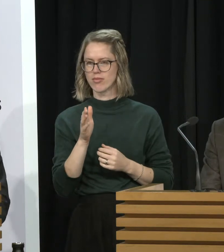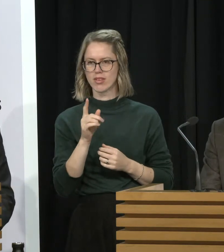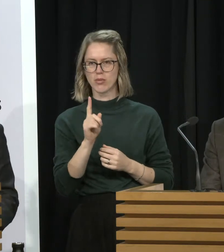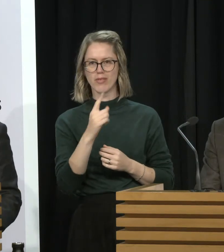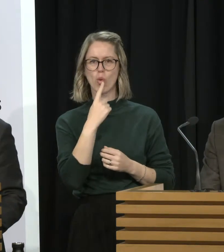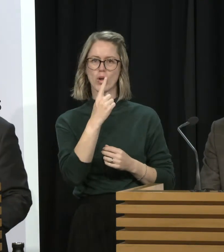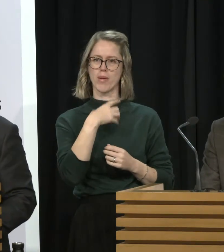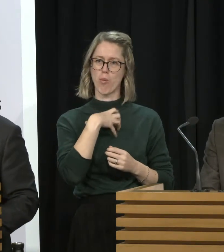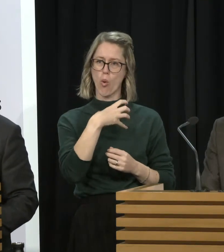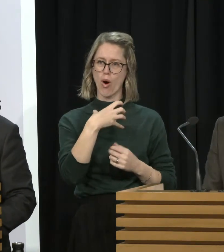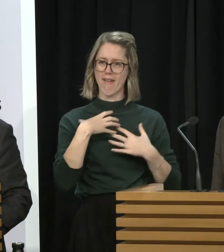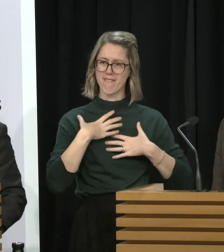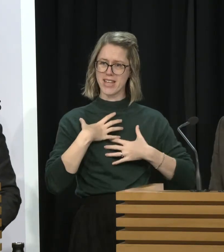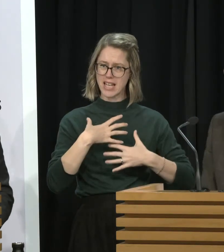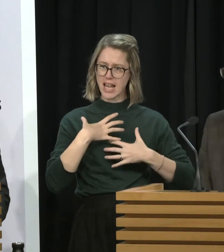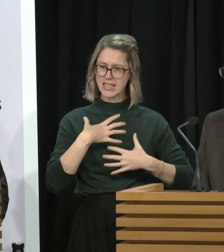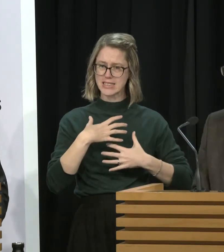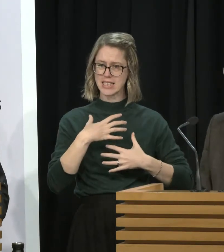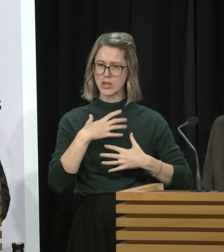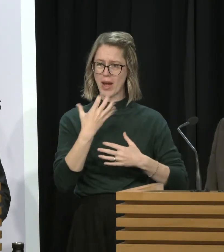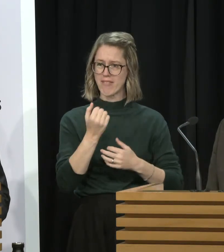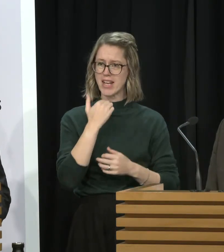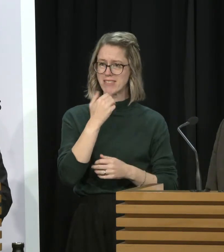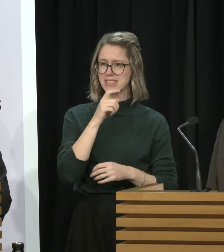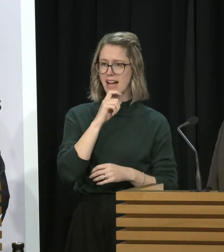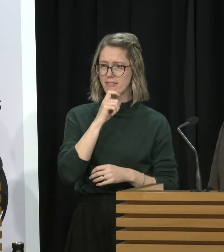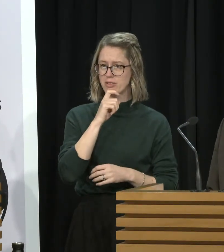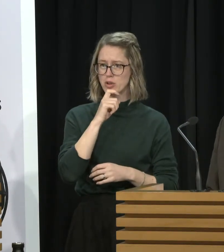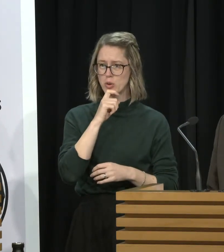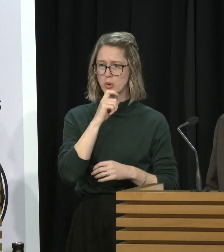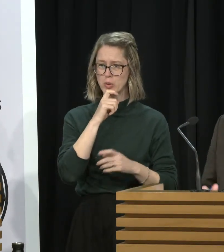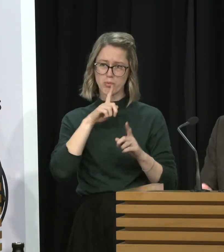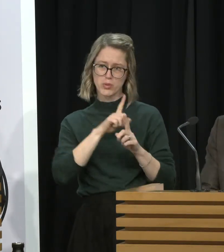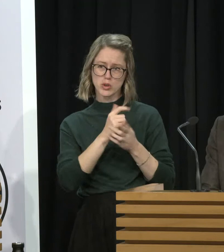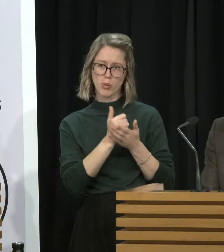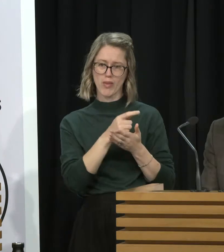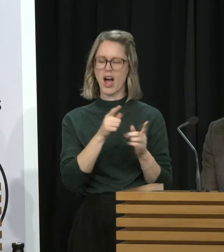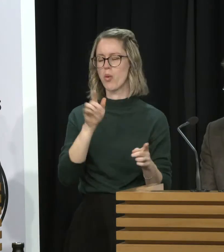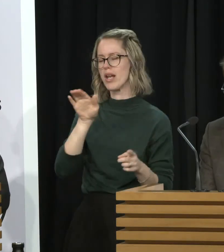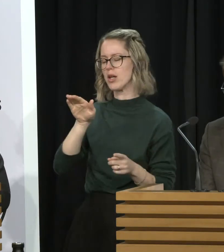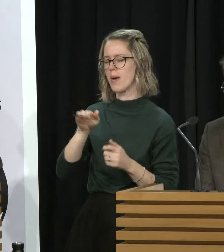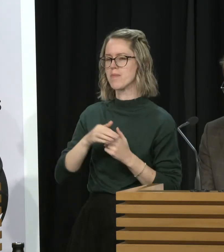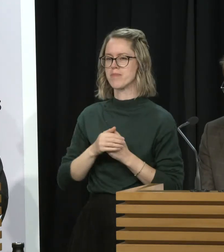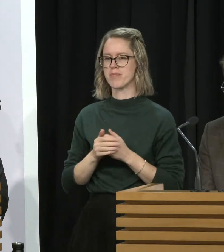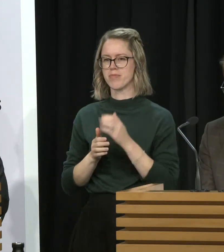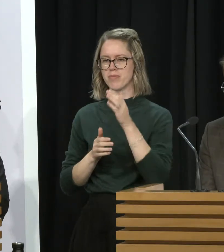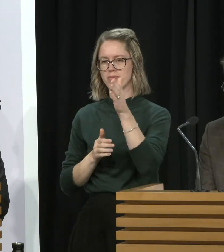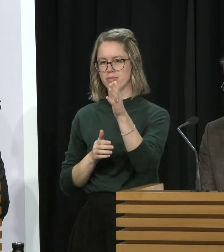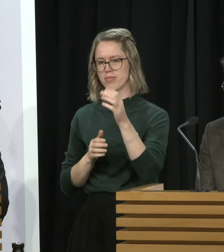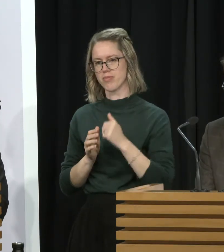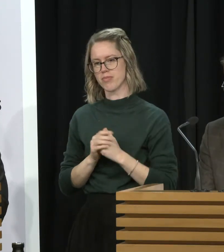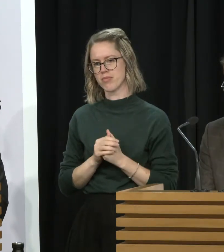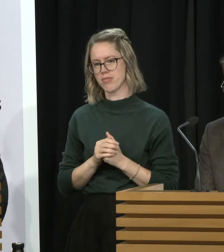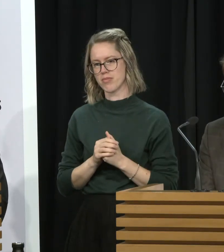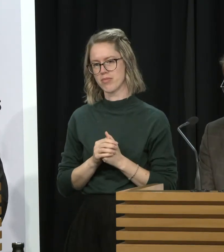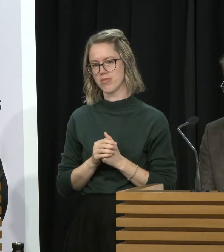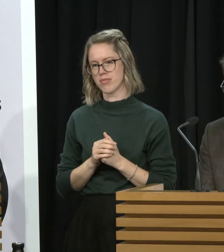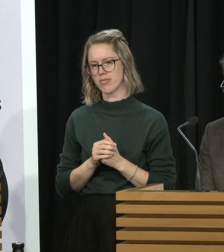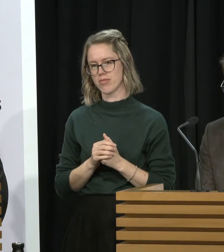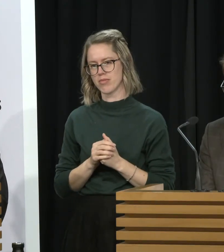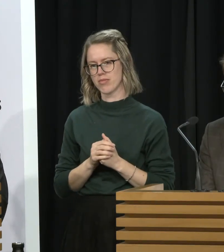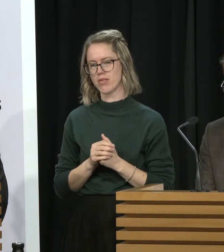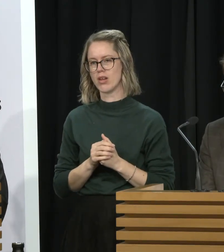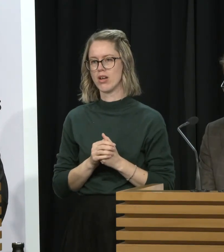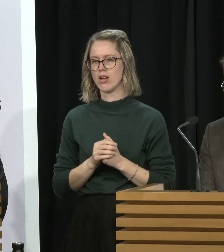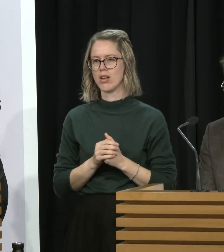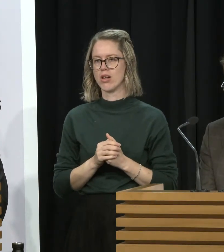more ventilators, would we have the workforce to staff them? I'll come back to you on that. One of the main lessons from successful